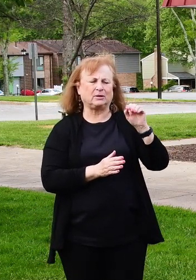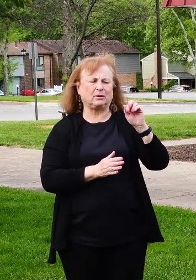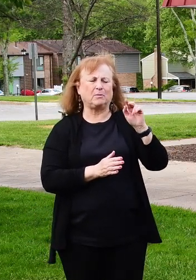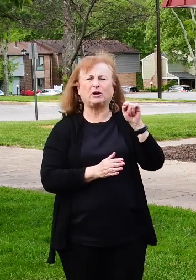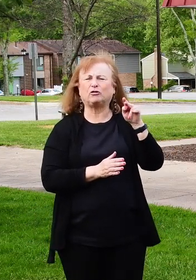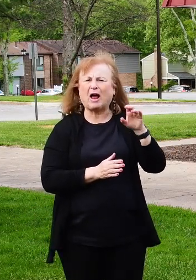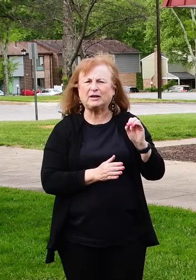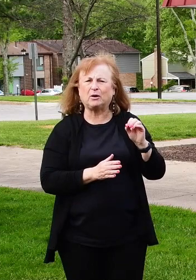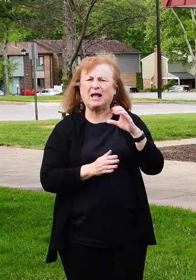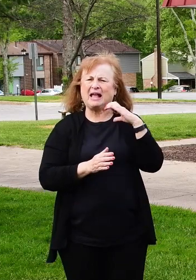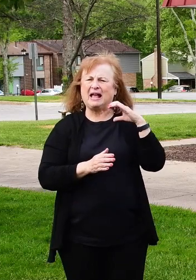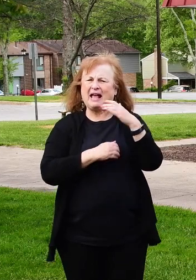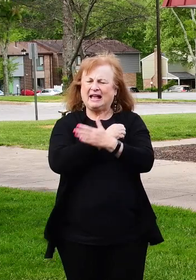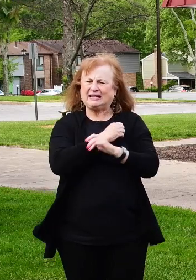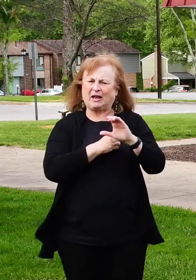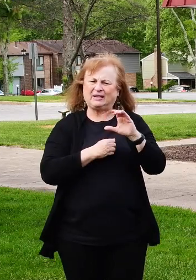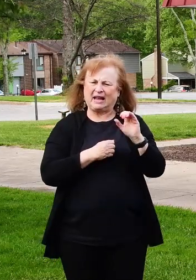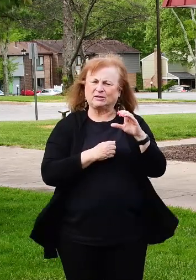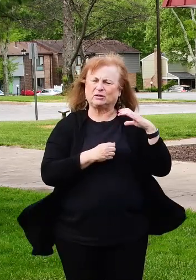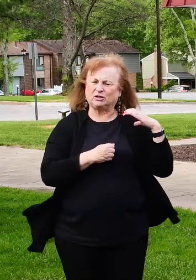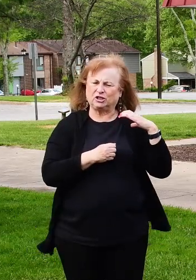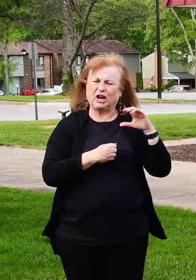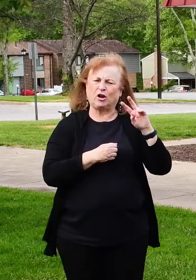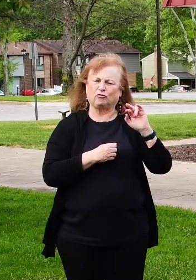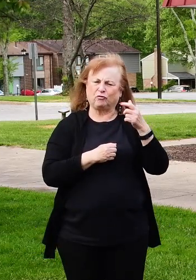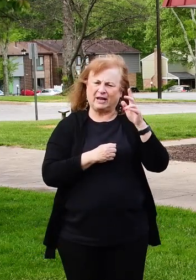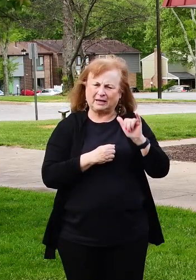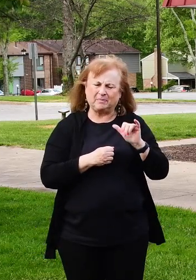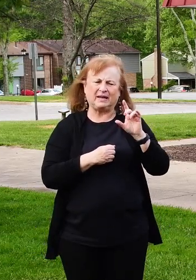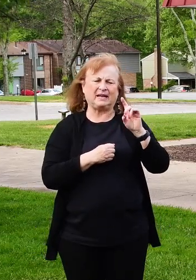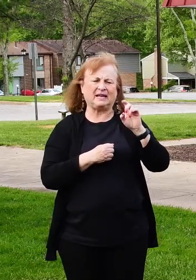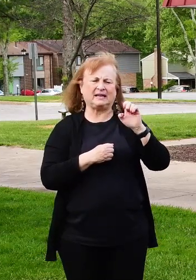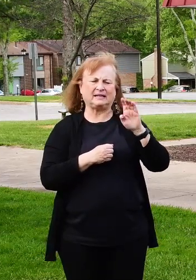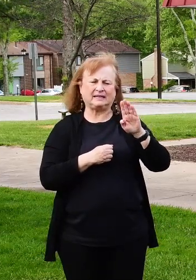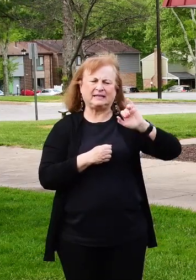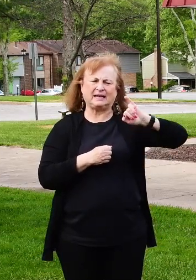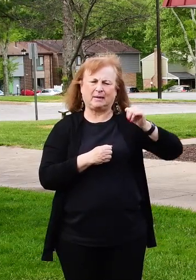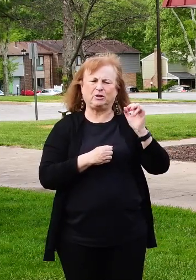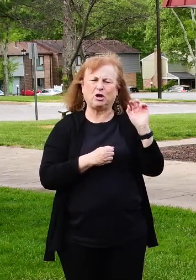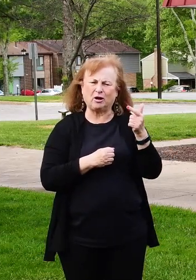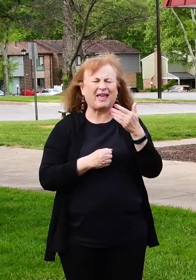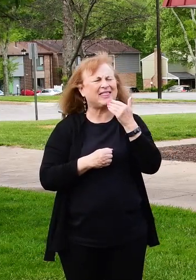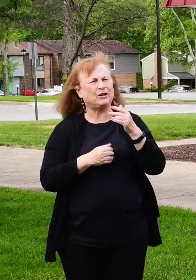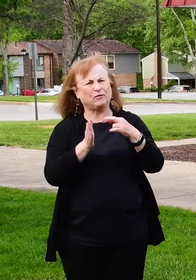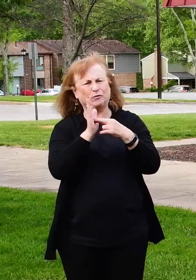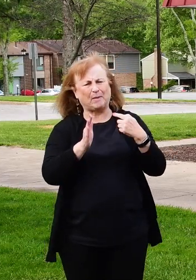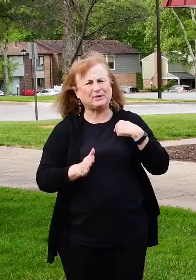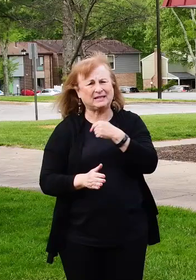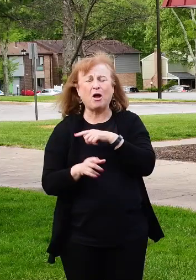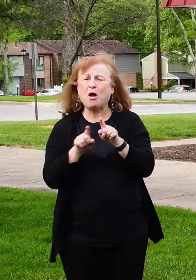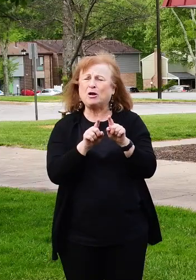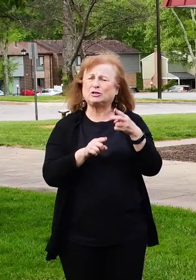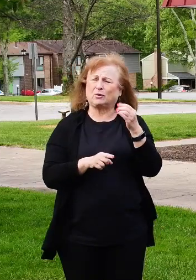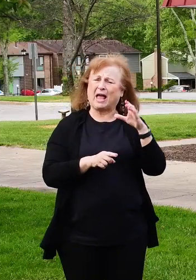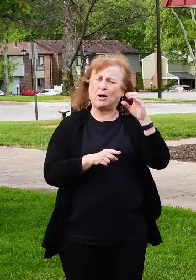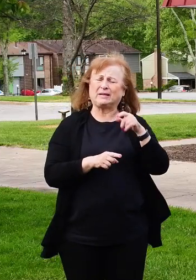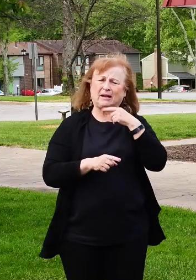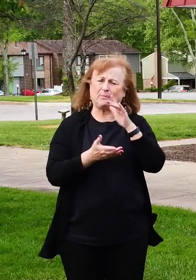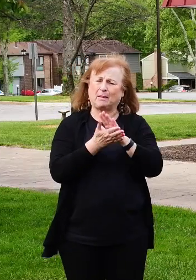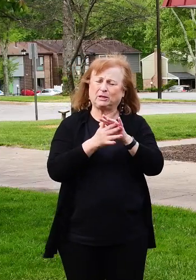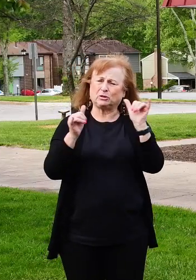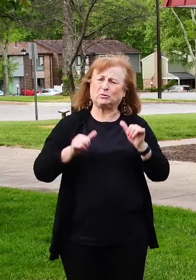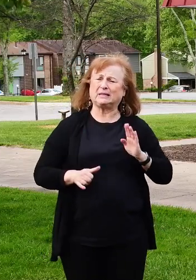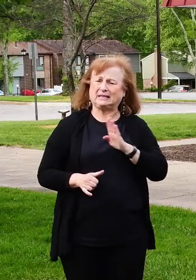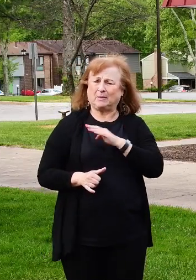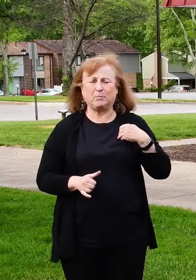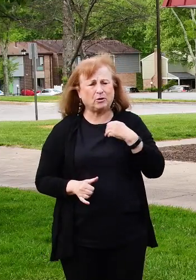County Council Chair Rigby, and Vice Chair Deb Young. Thank you for representing us. Also, the Howard County Public School System